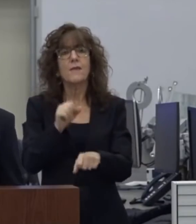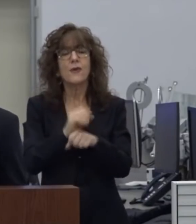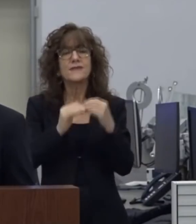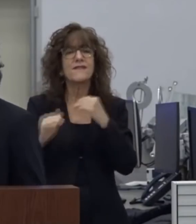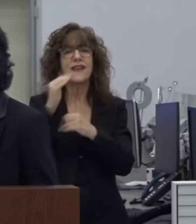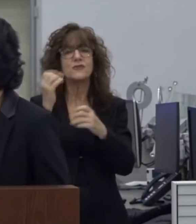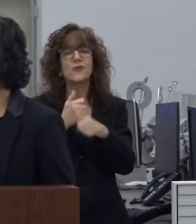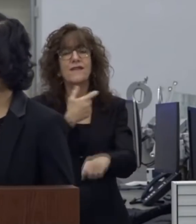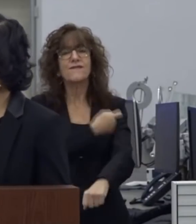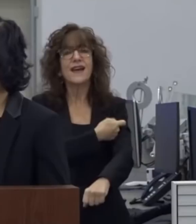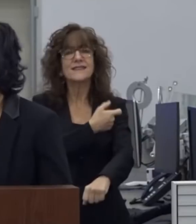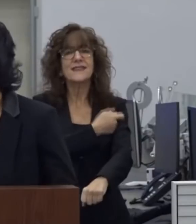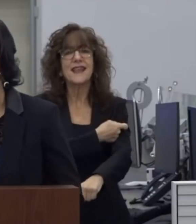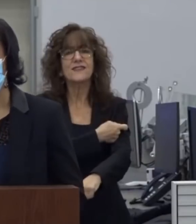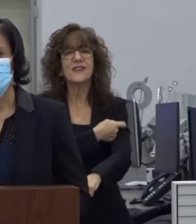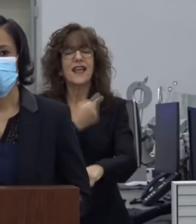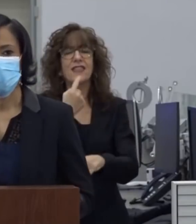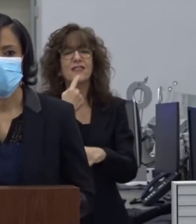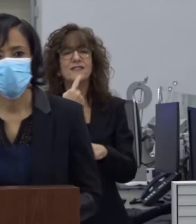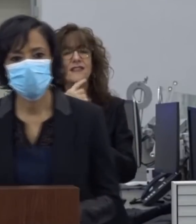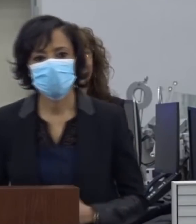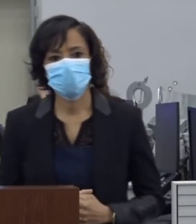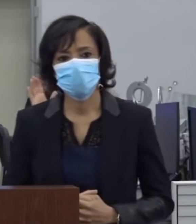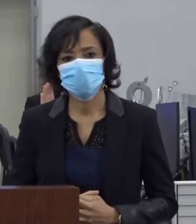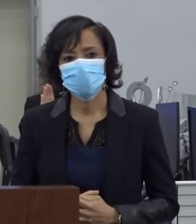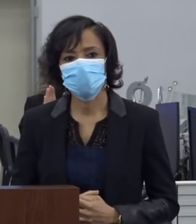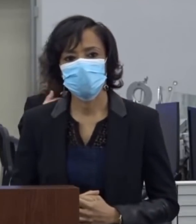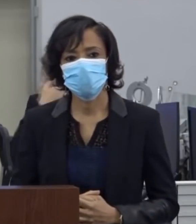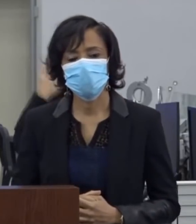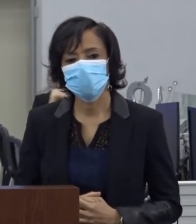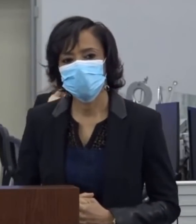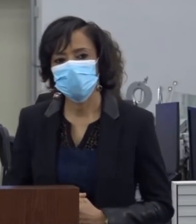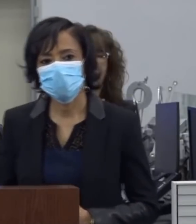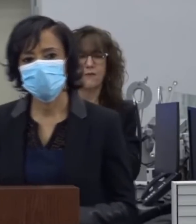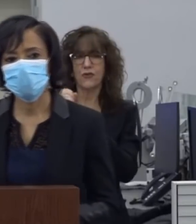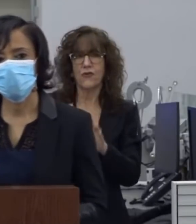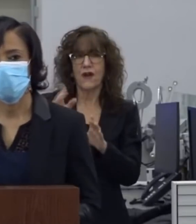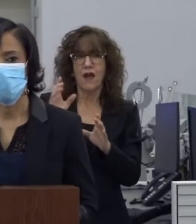the vaccination and then saying, I'm a frontline worker, I want to be at the front of the list.